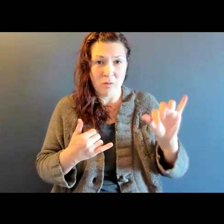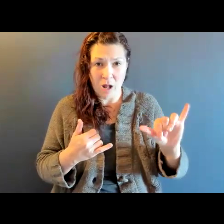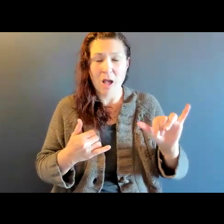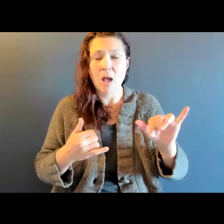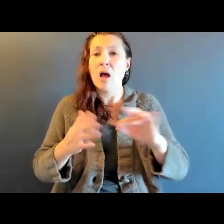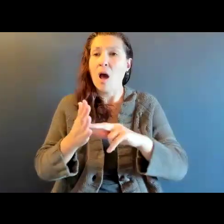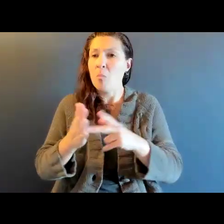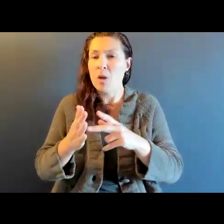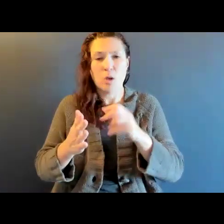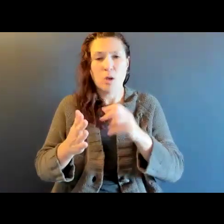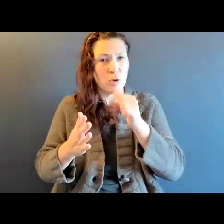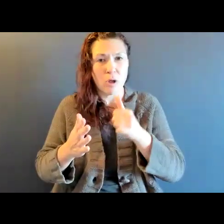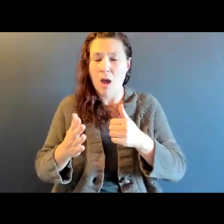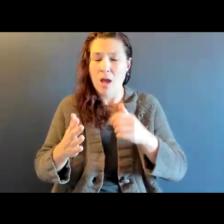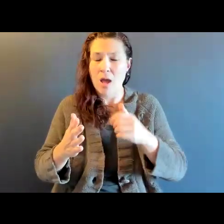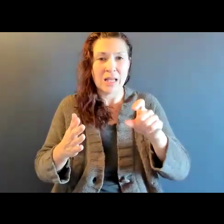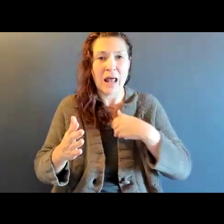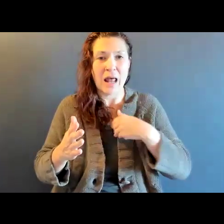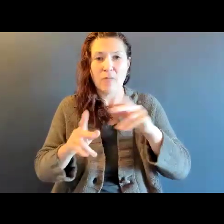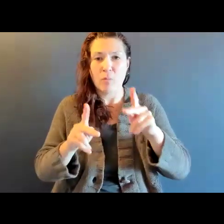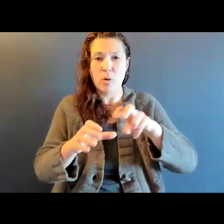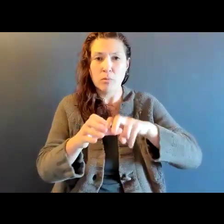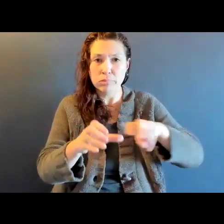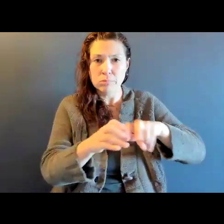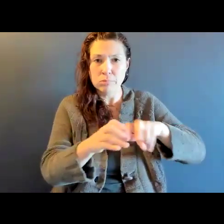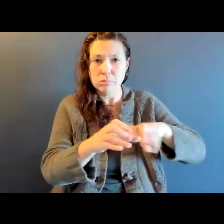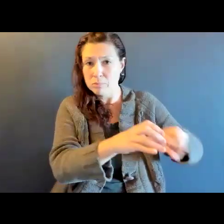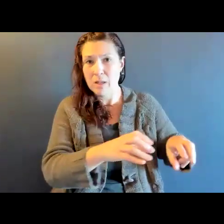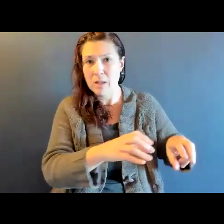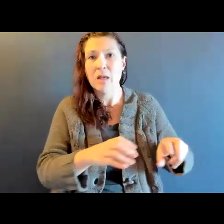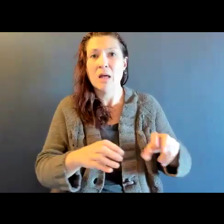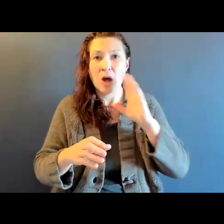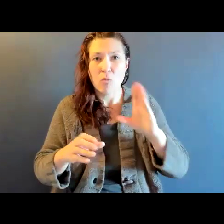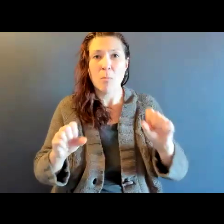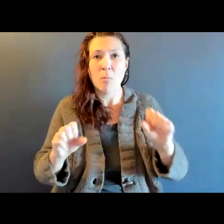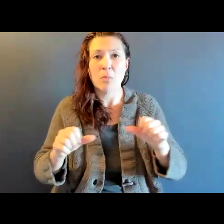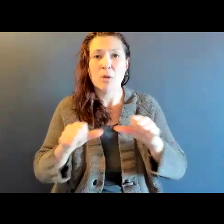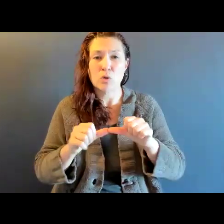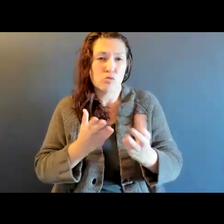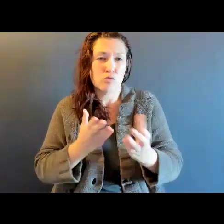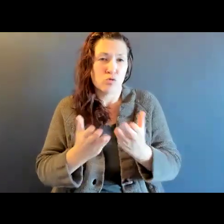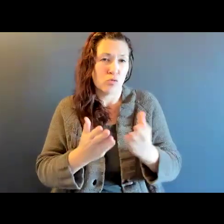more high-quality professionals, practitioners, and educators to serve in Boston Public Schools.